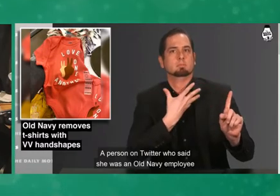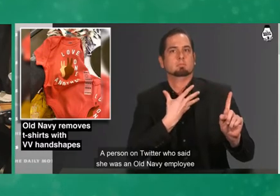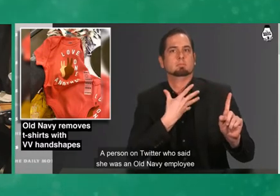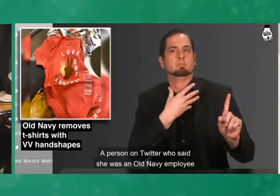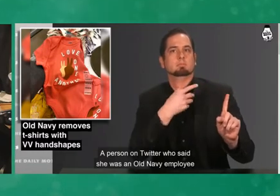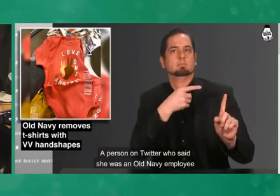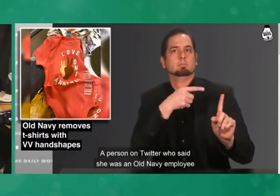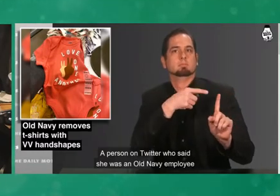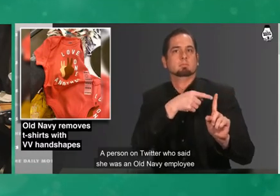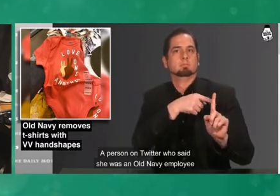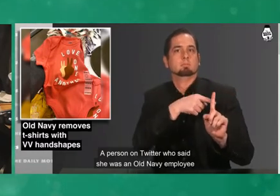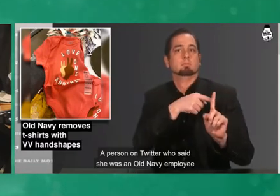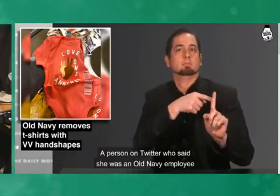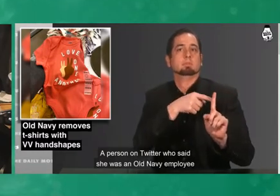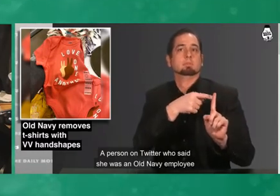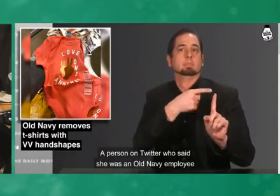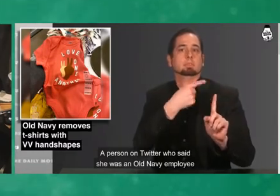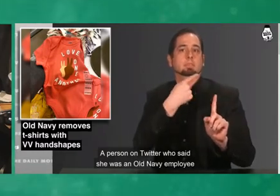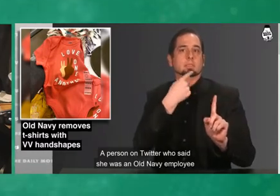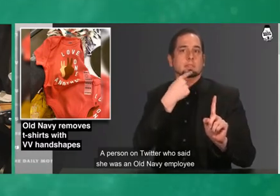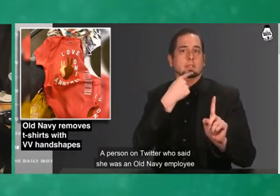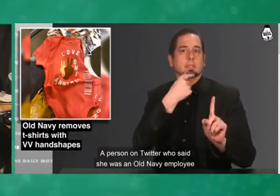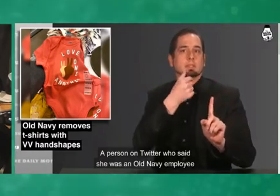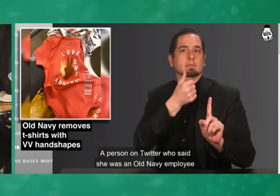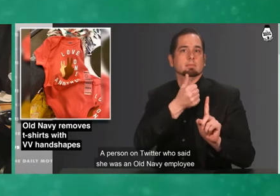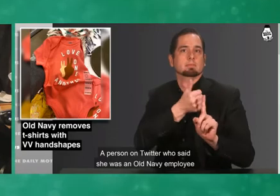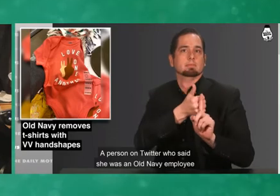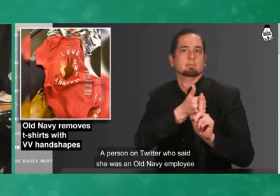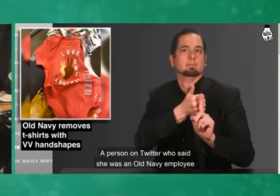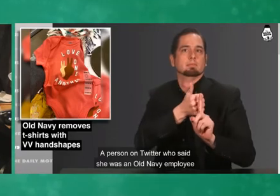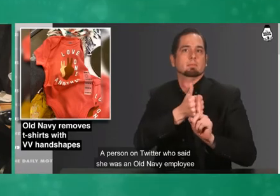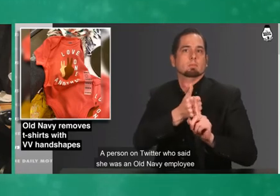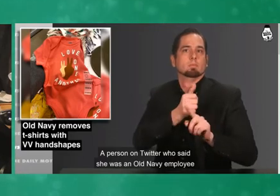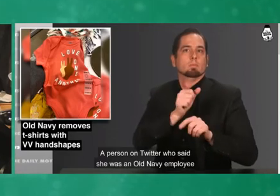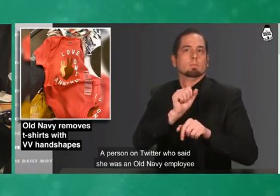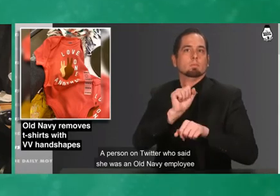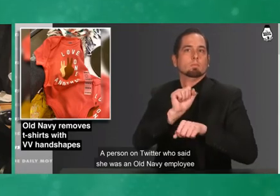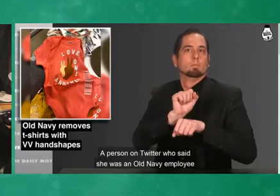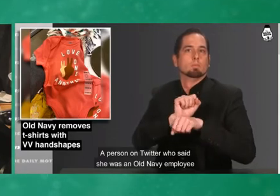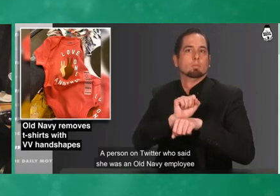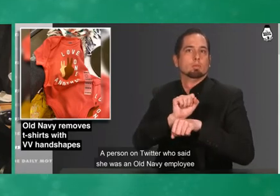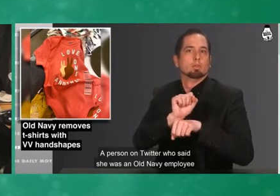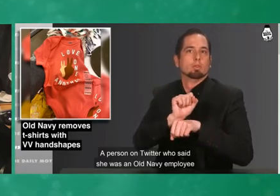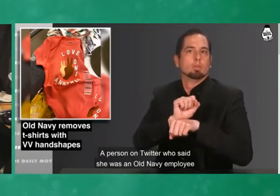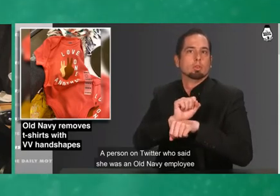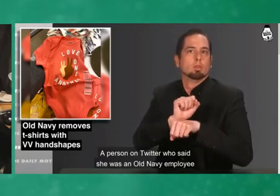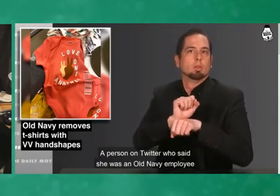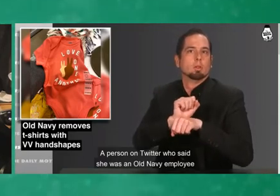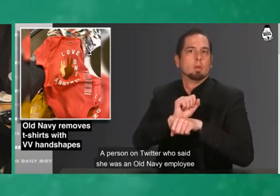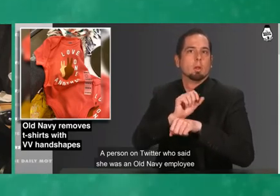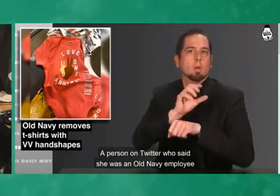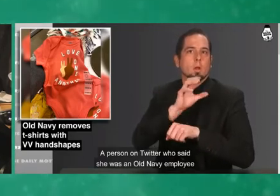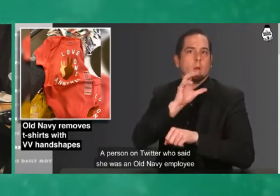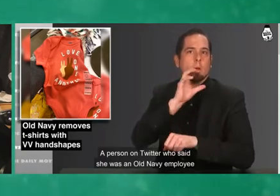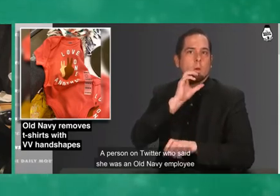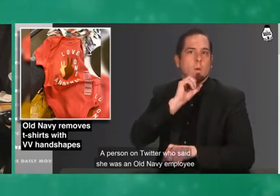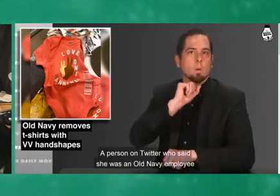was told by another person who worked